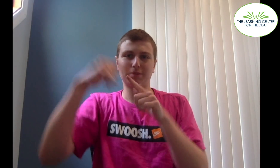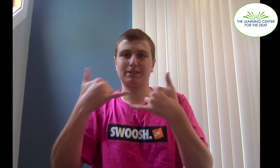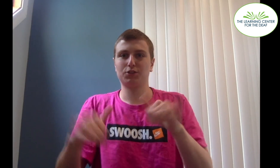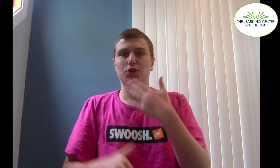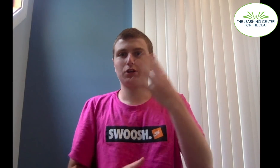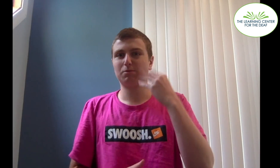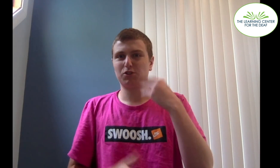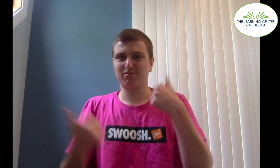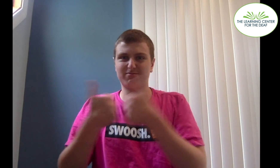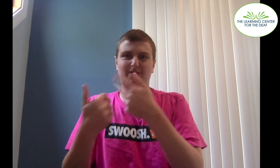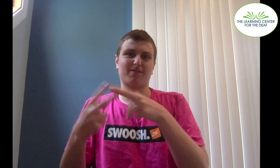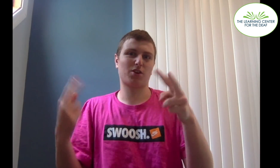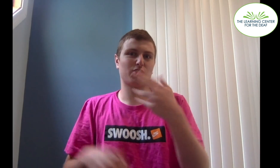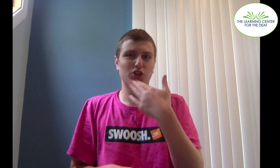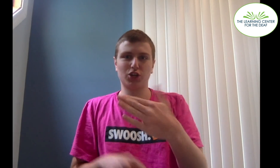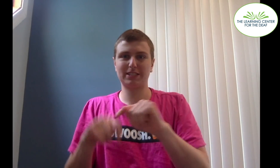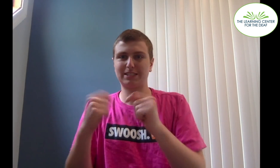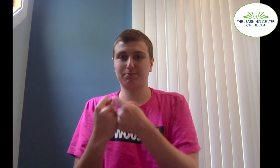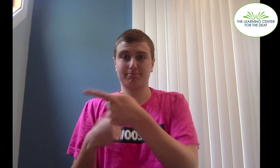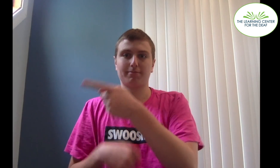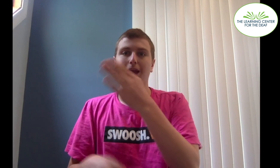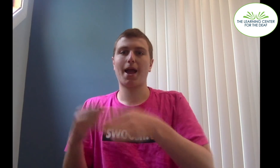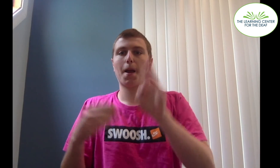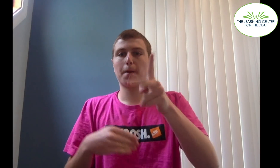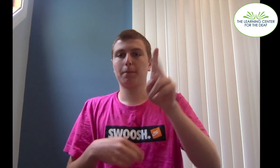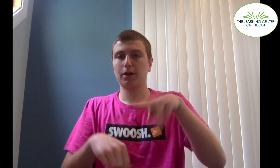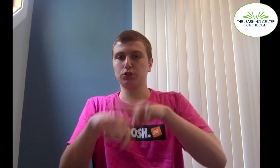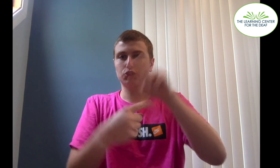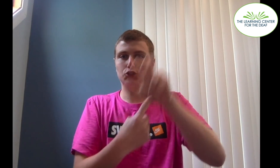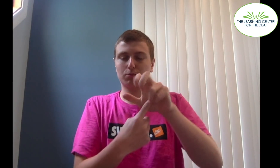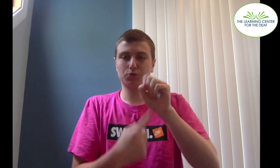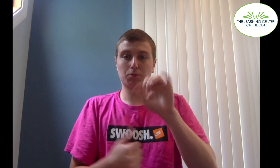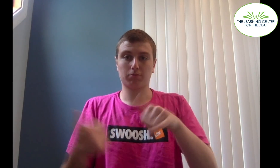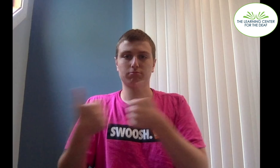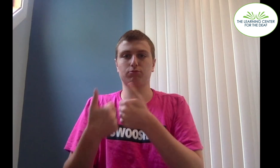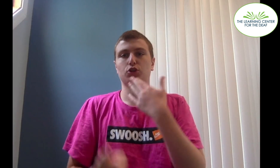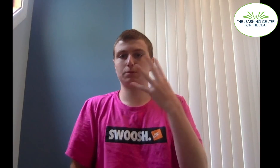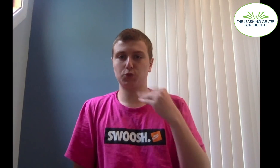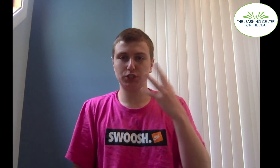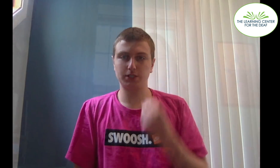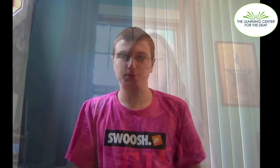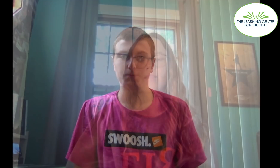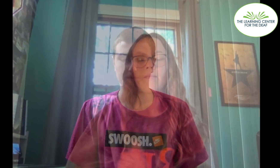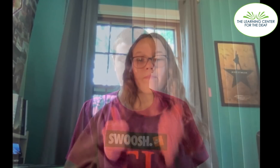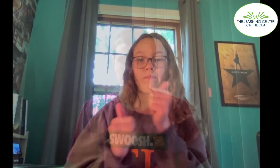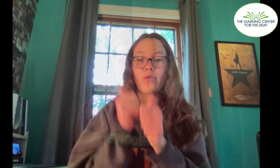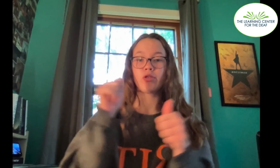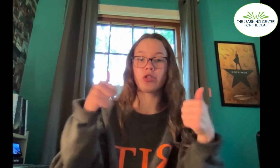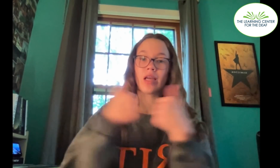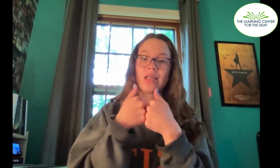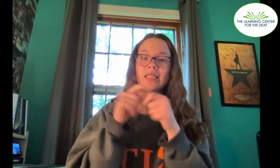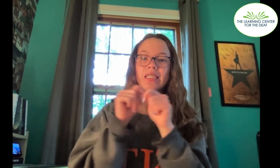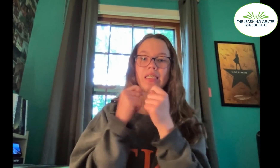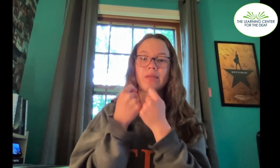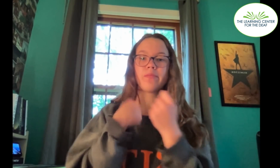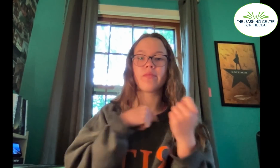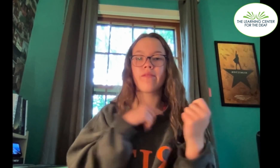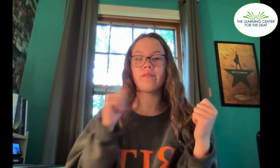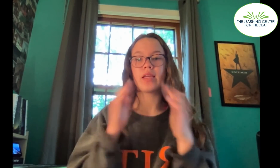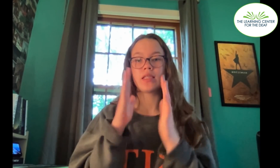us as far as the score, but it was a great opportunity to play such a good team and they ended up winning nationals. The most challenging team we faced in the